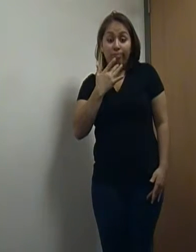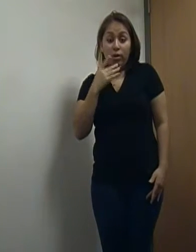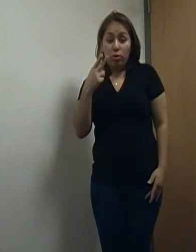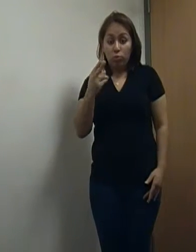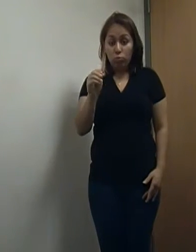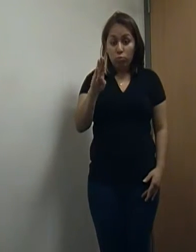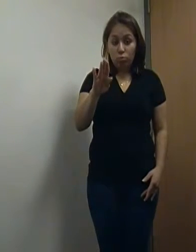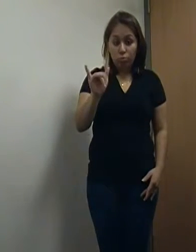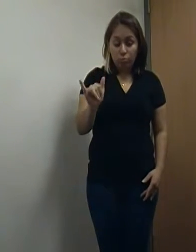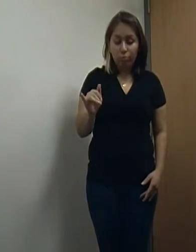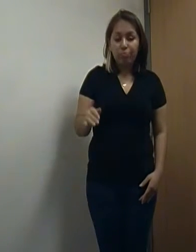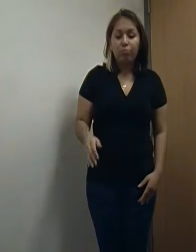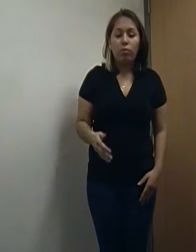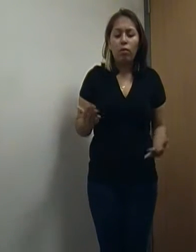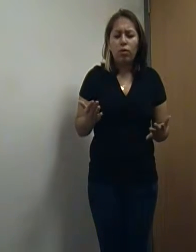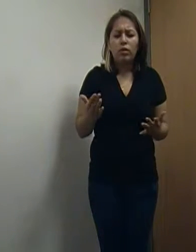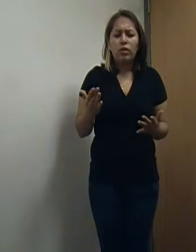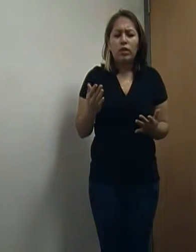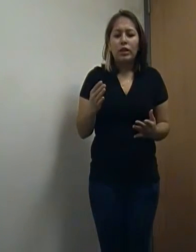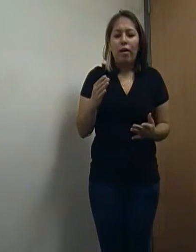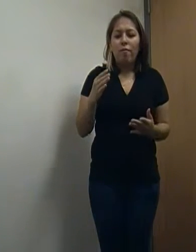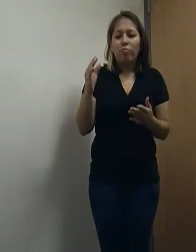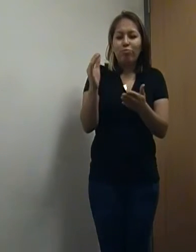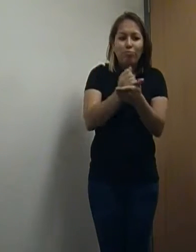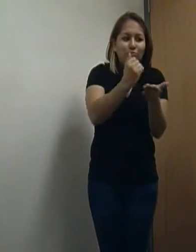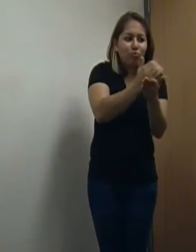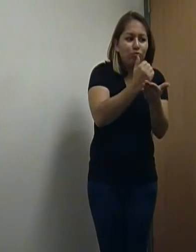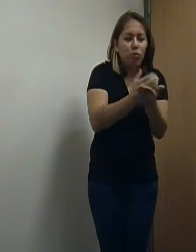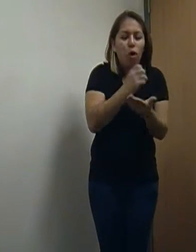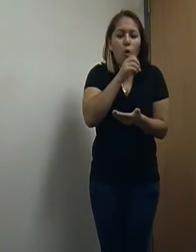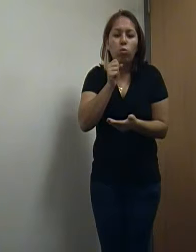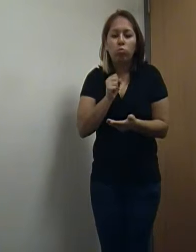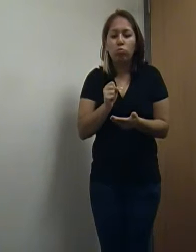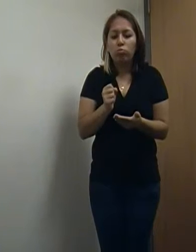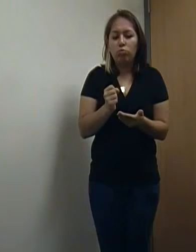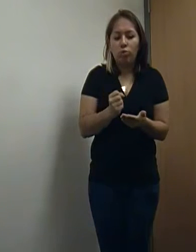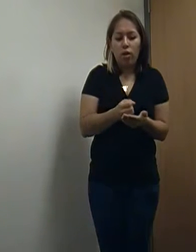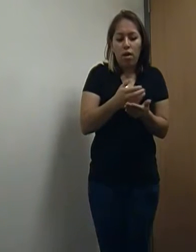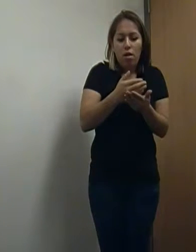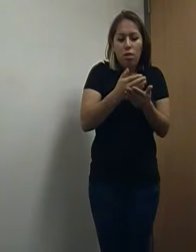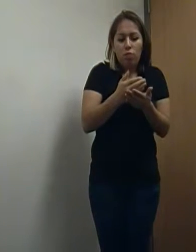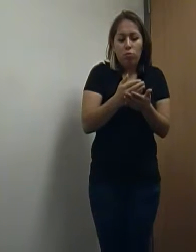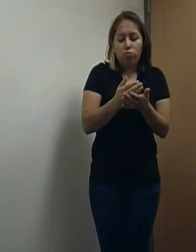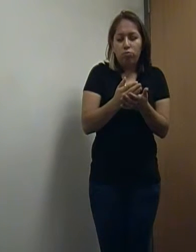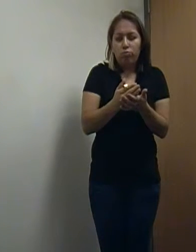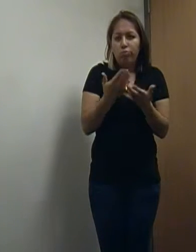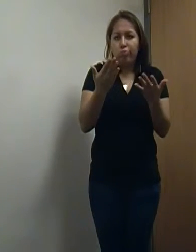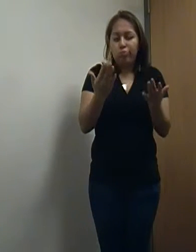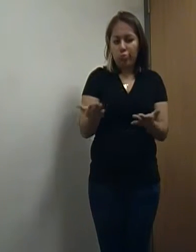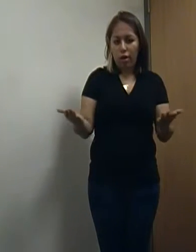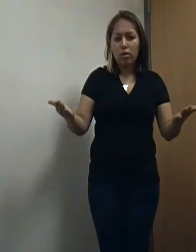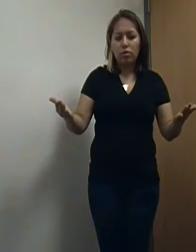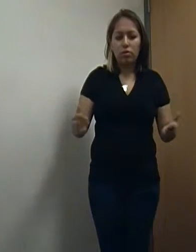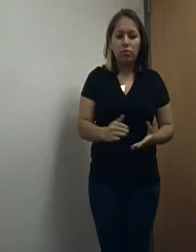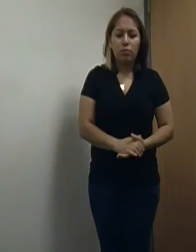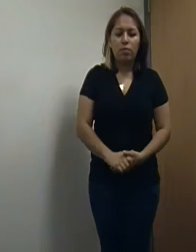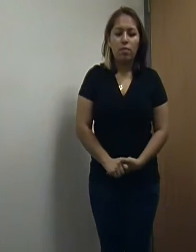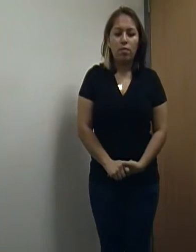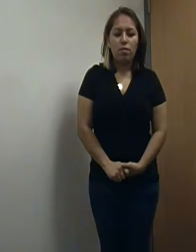I think this first started when I visited my grandparents' house, which was a 17th century